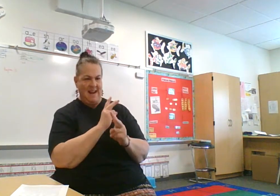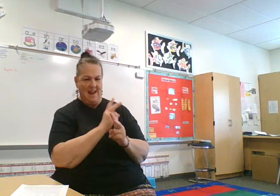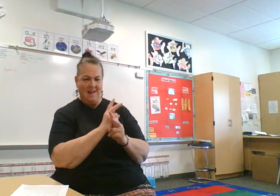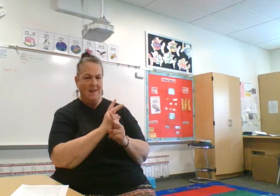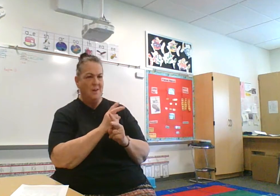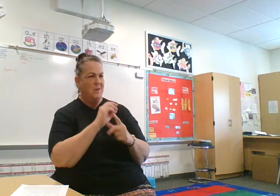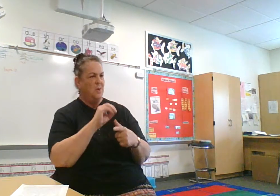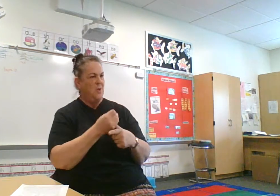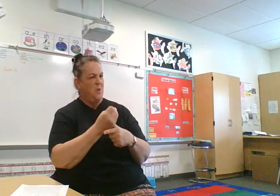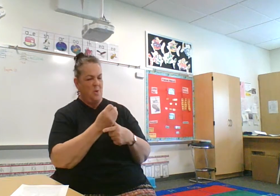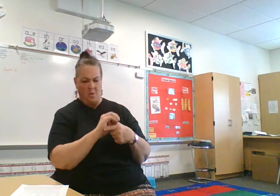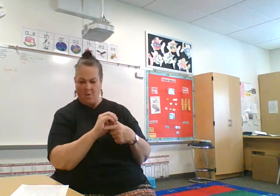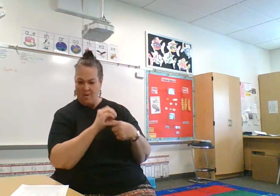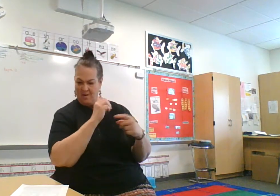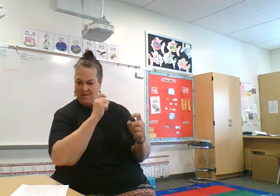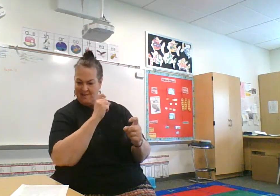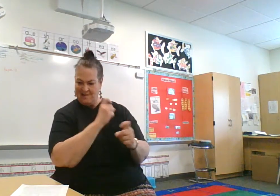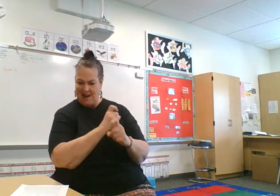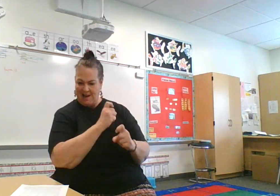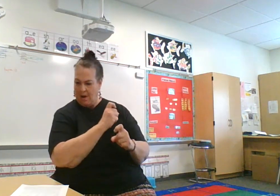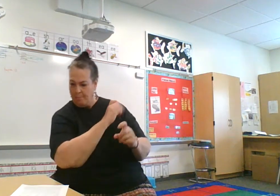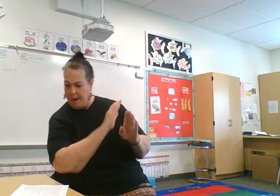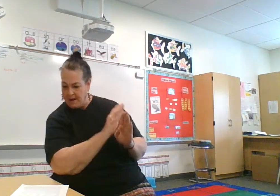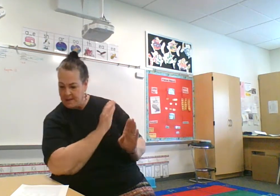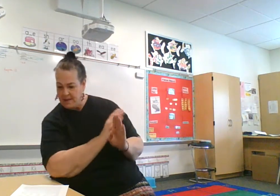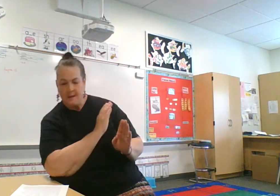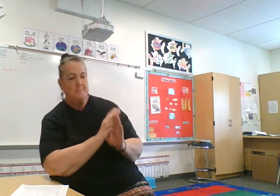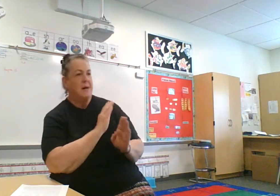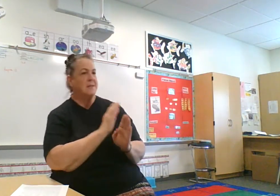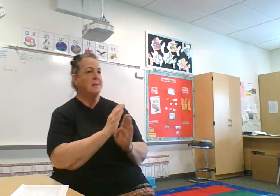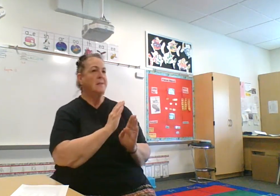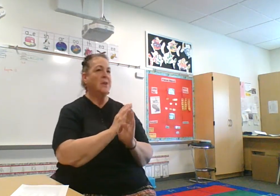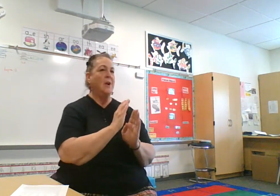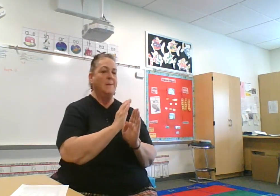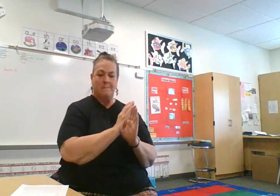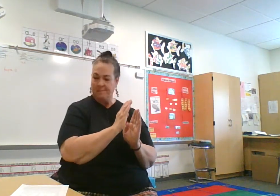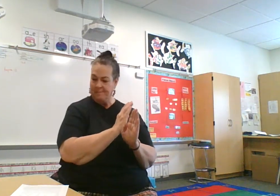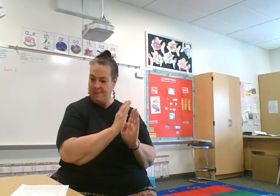van, or bus? Bus. Sorry, bus.